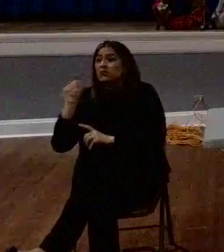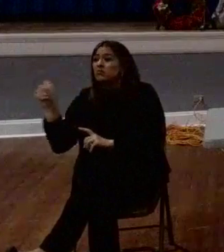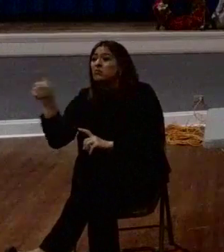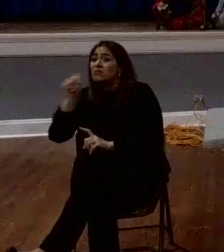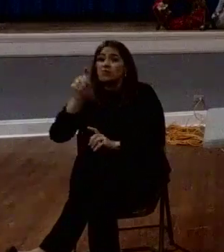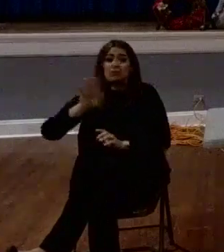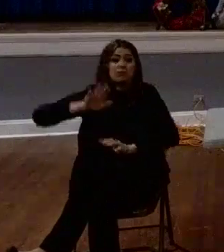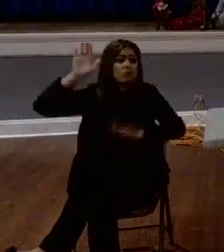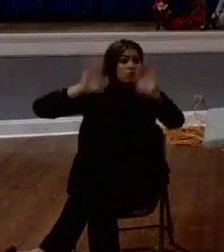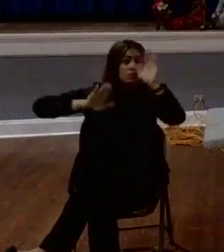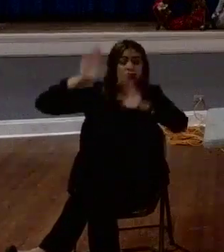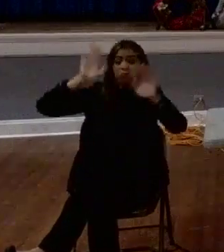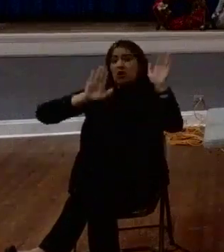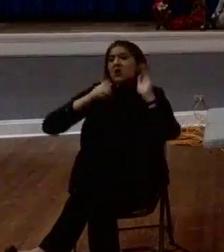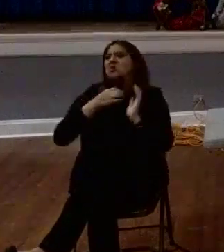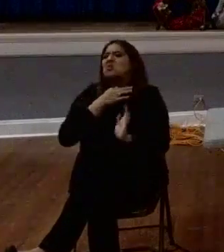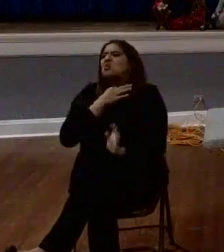in on. Thank you so much.